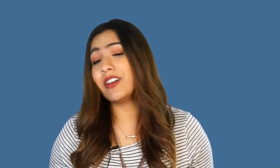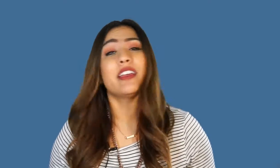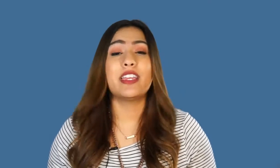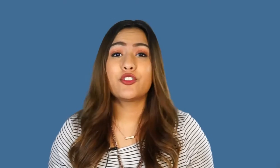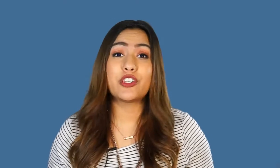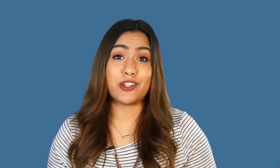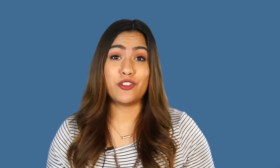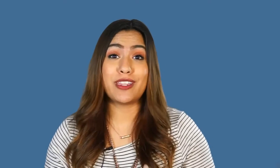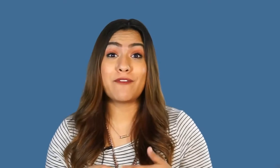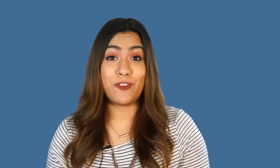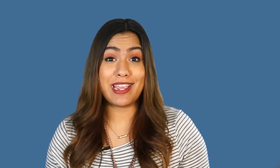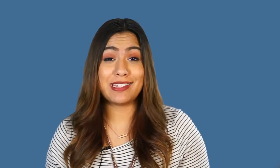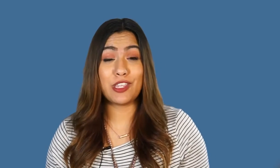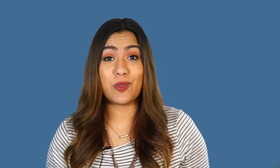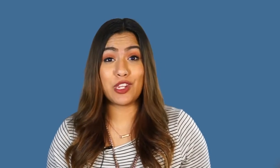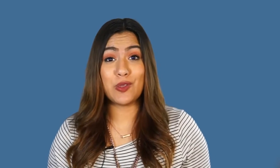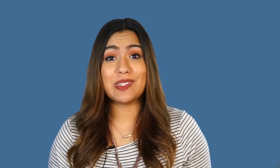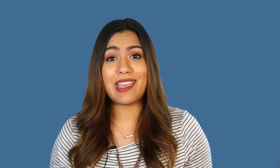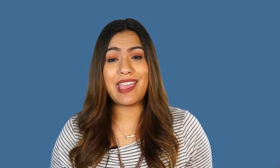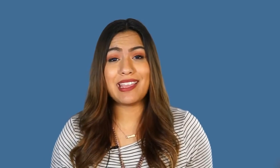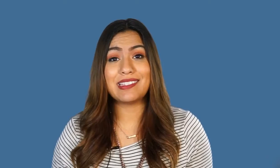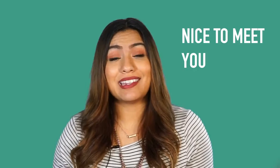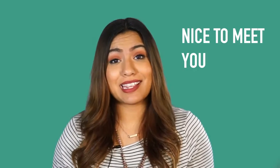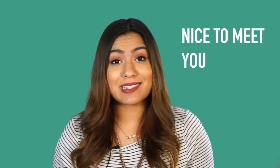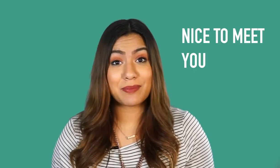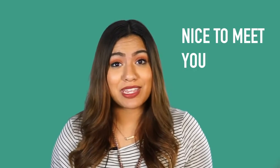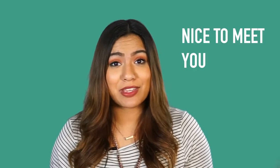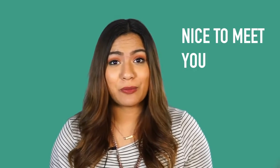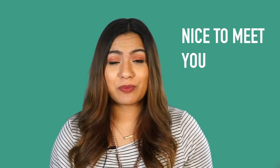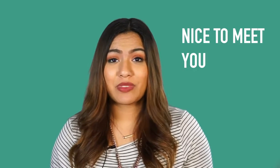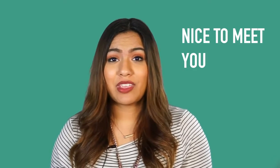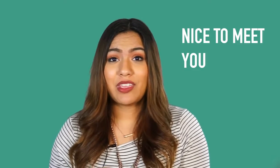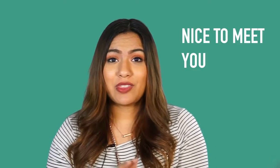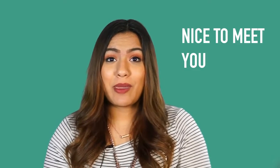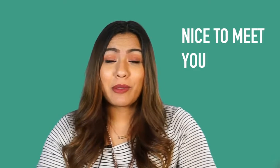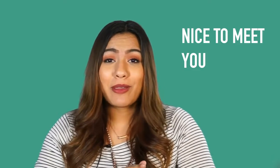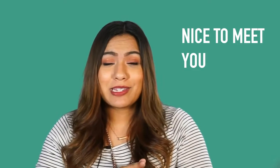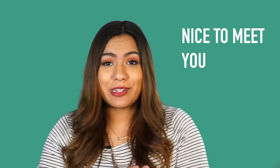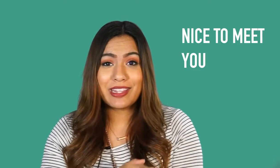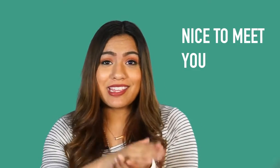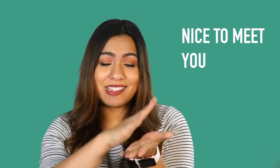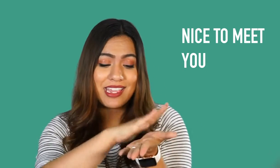another introductory phrase that you can use is nice to meet you. The way we're going to learn this